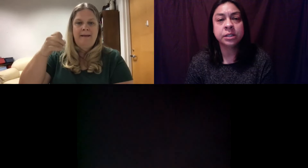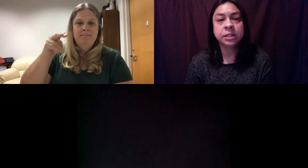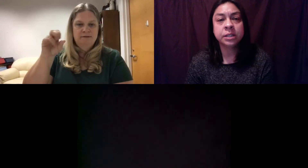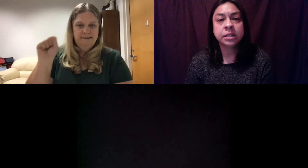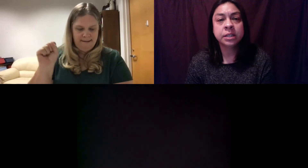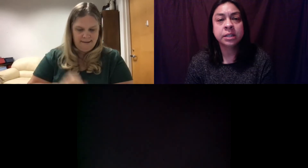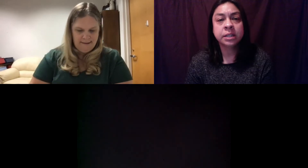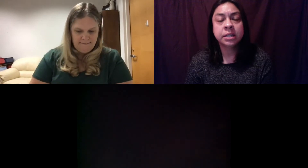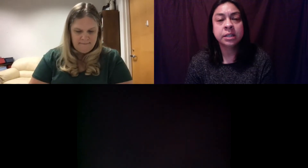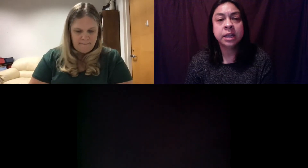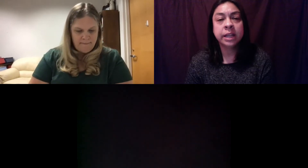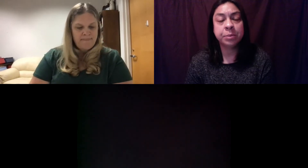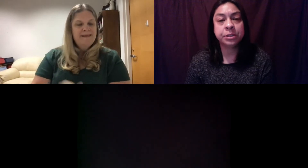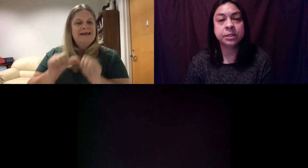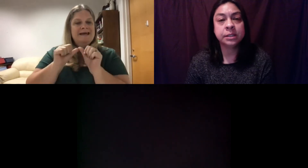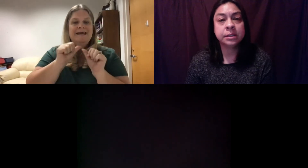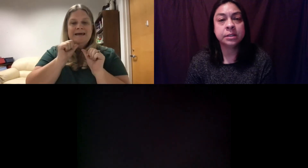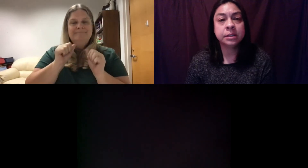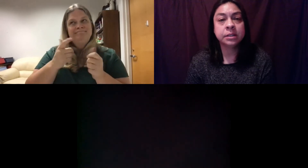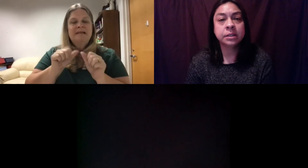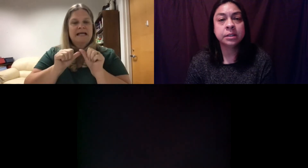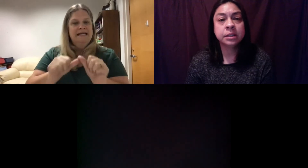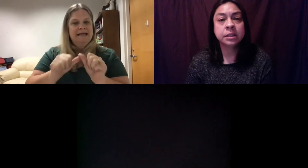professionals and laypersons,